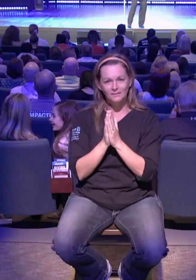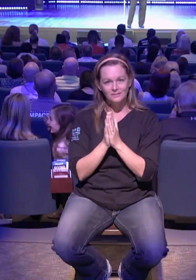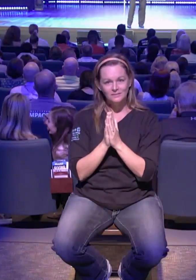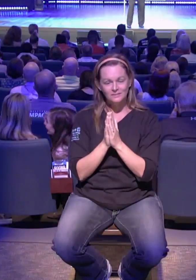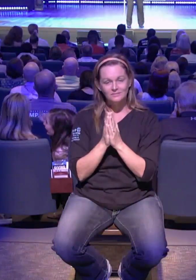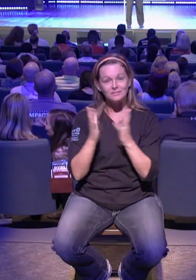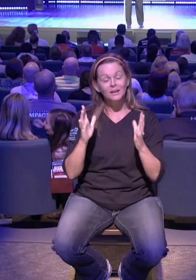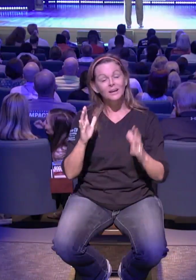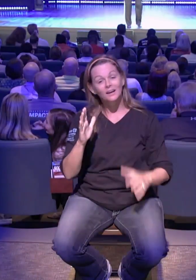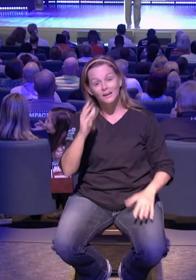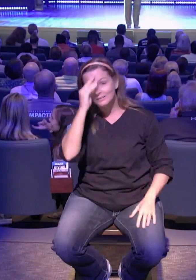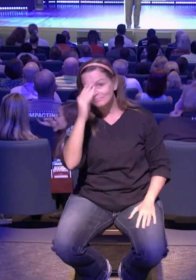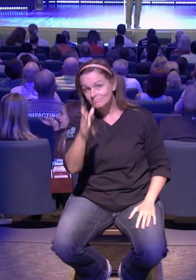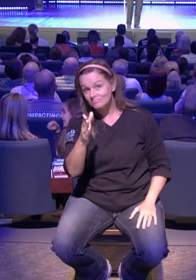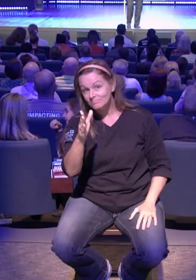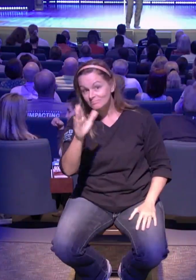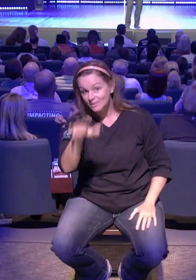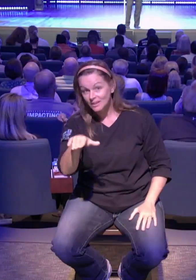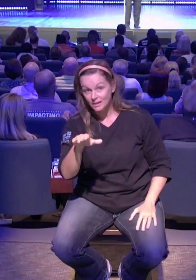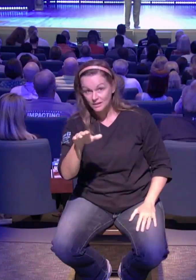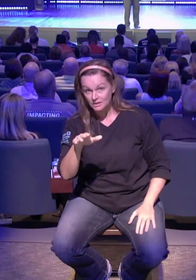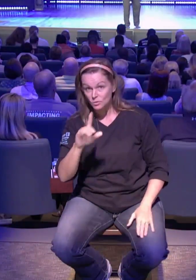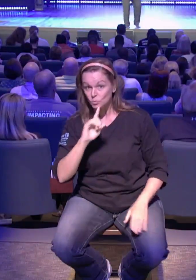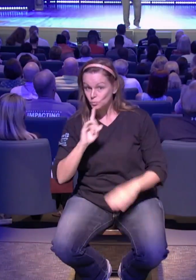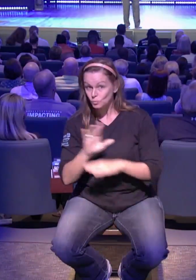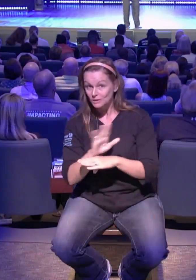listen, this week,